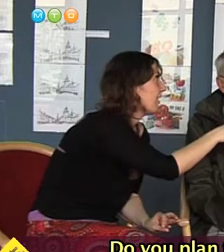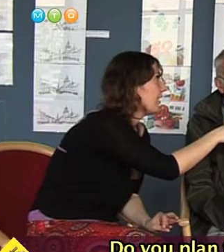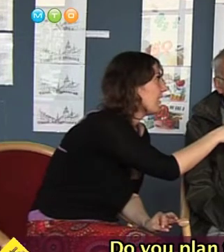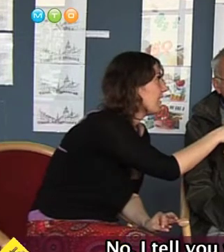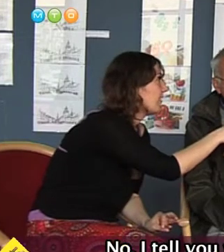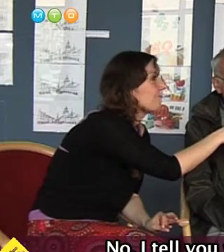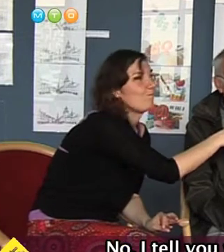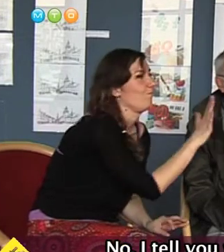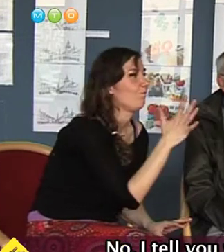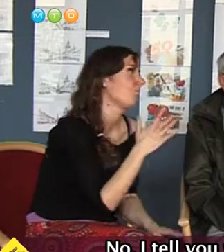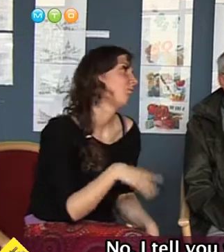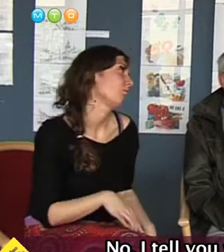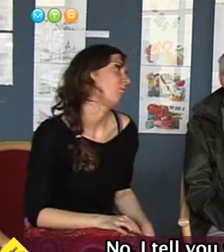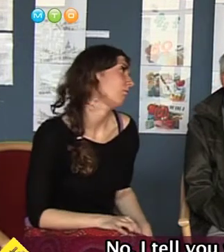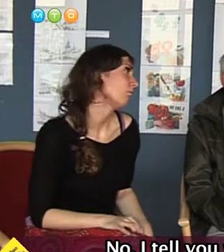no.